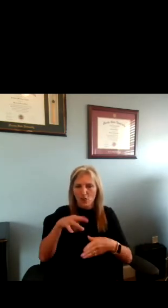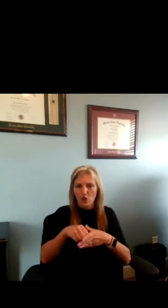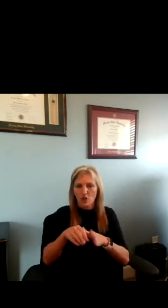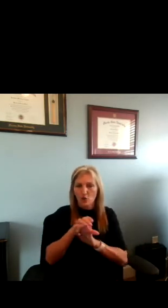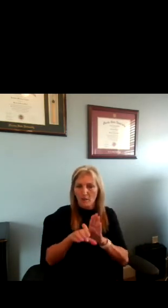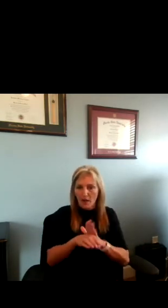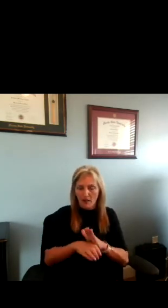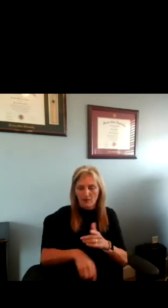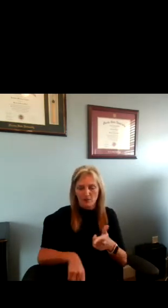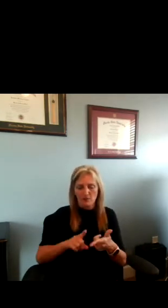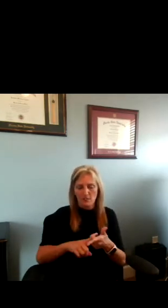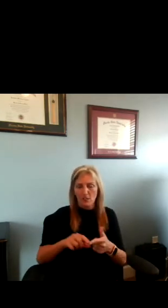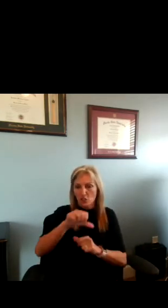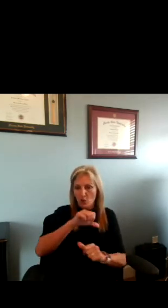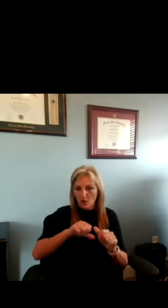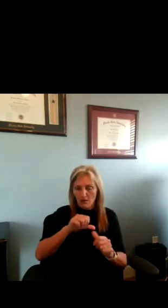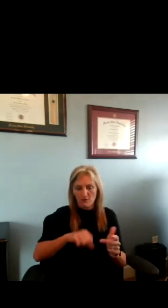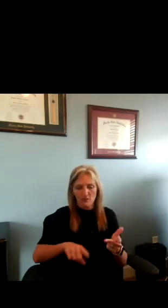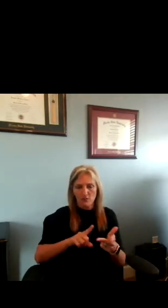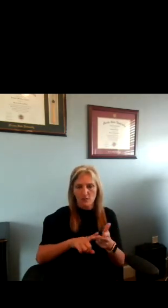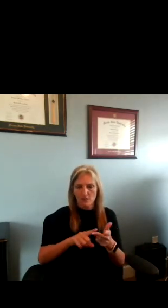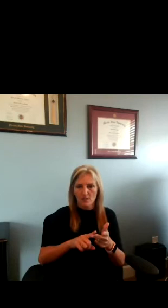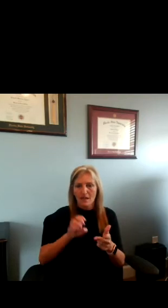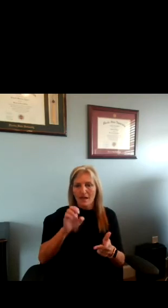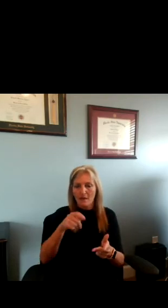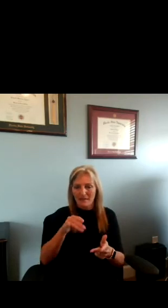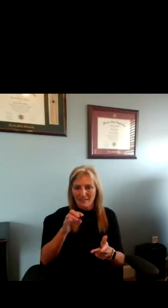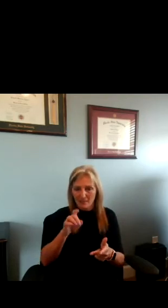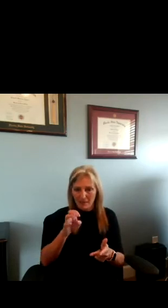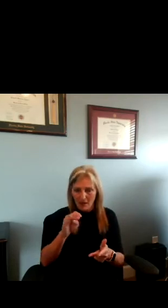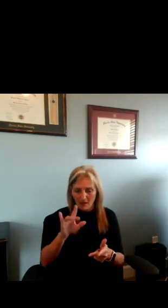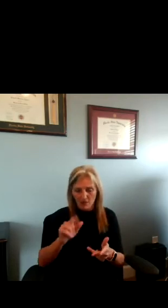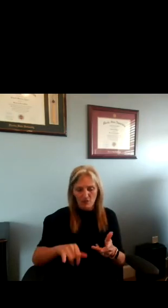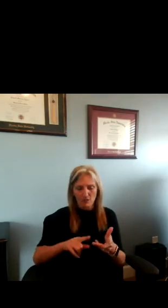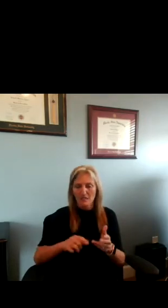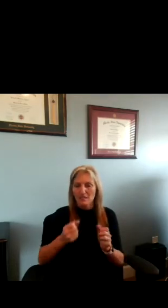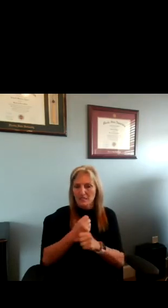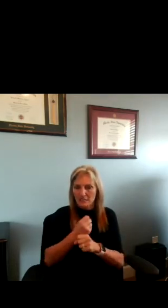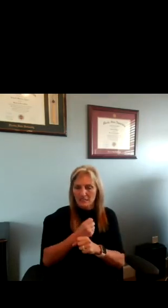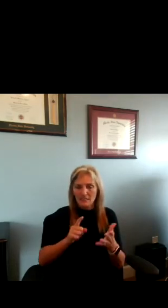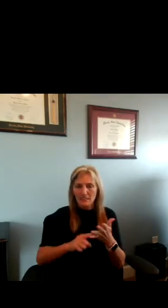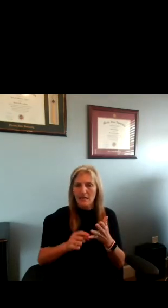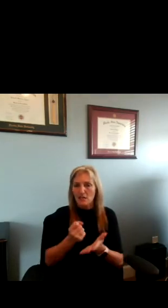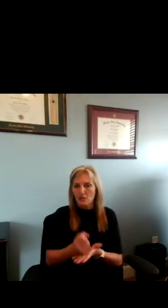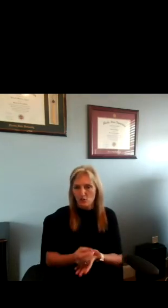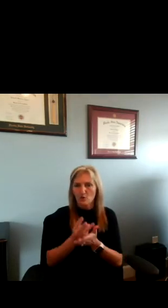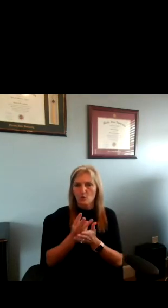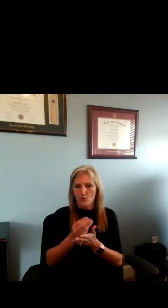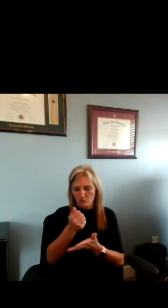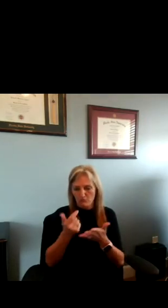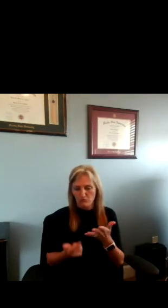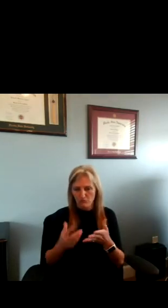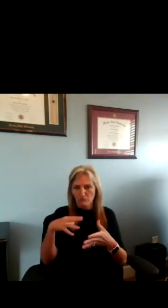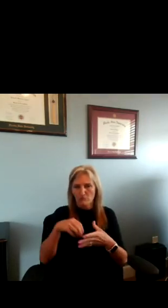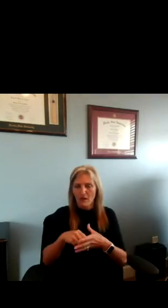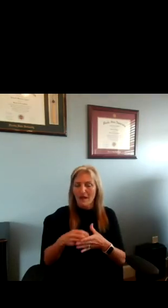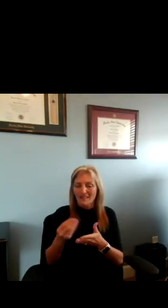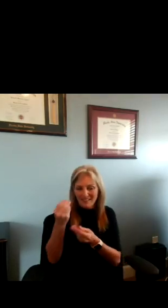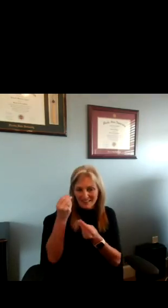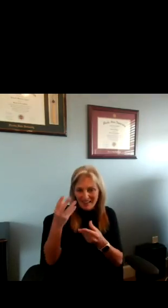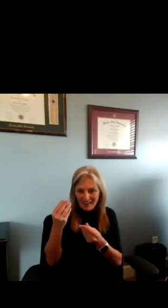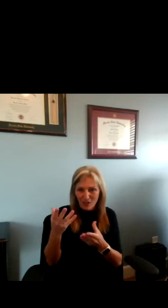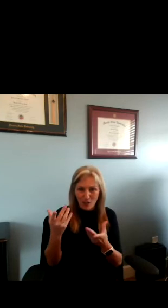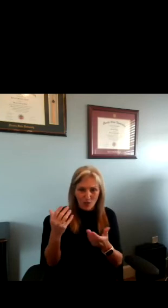criminology, sociology, epidemiology, statistics, and social work. And the data will be used to